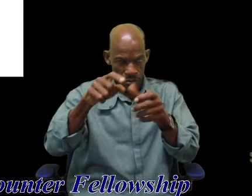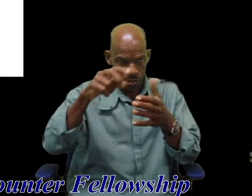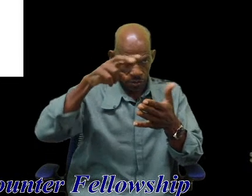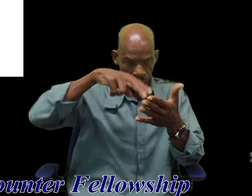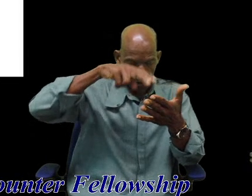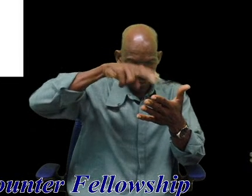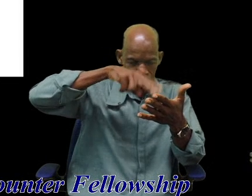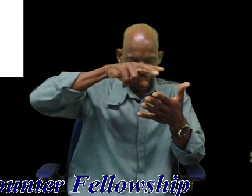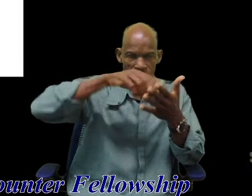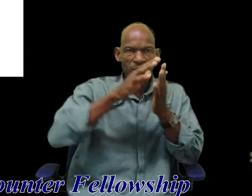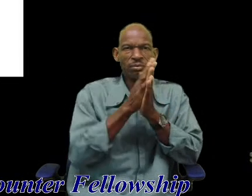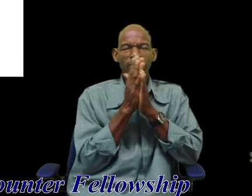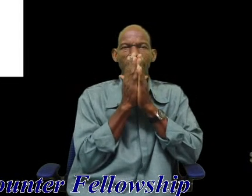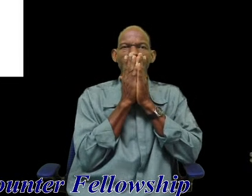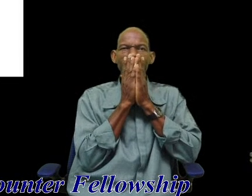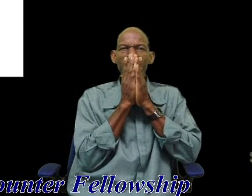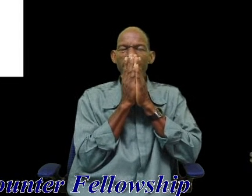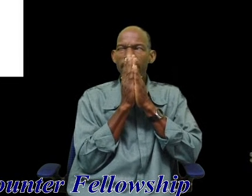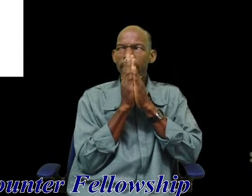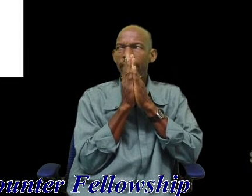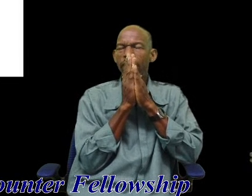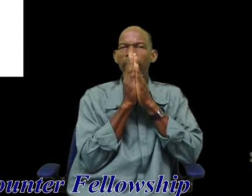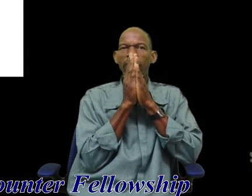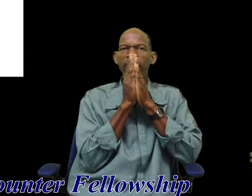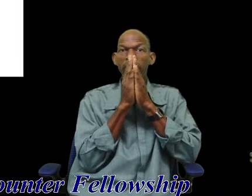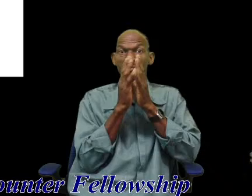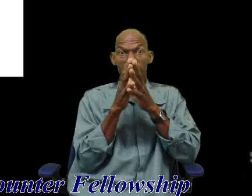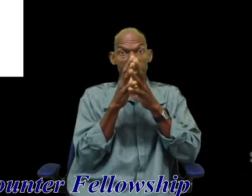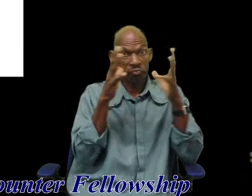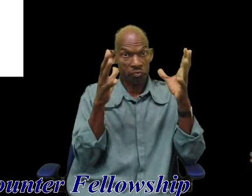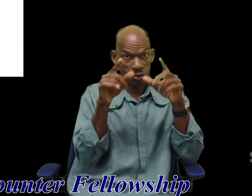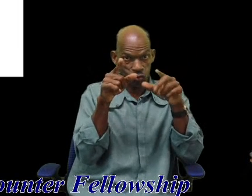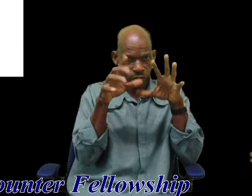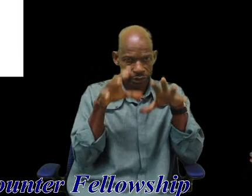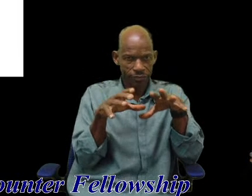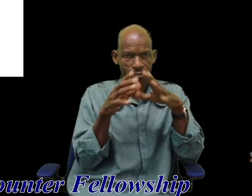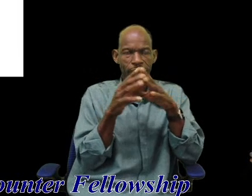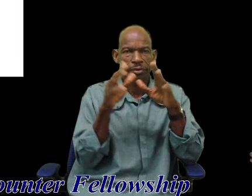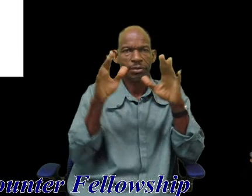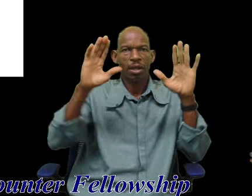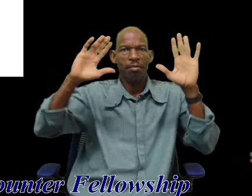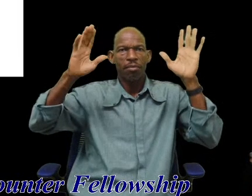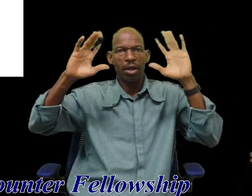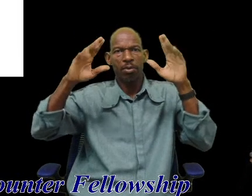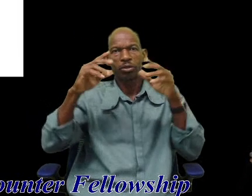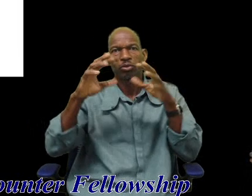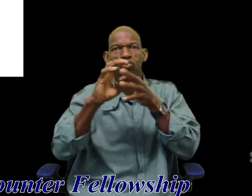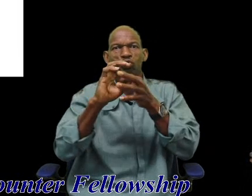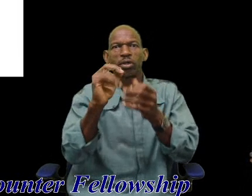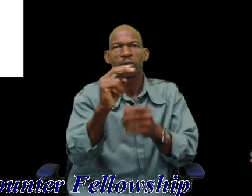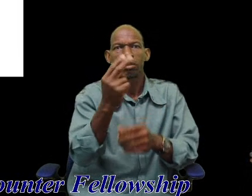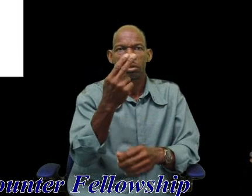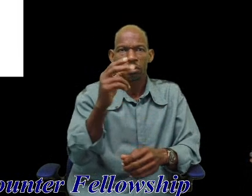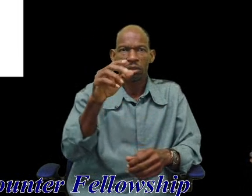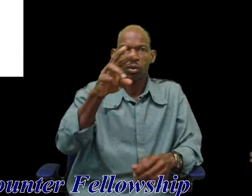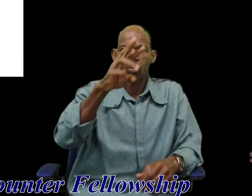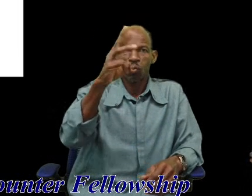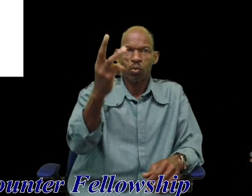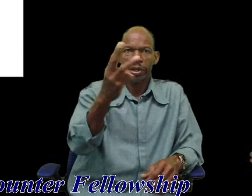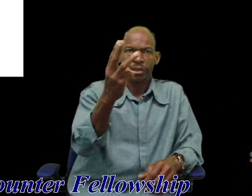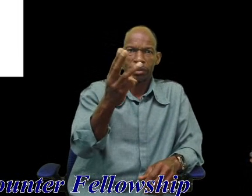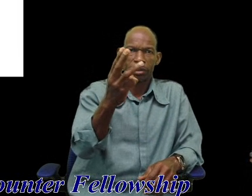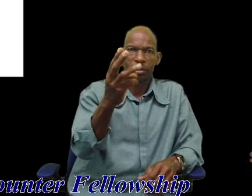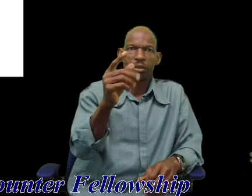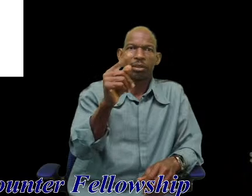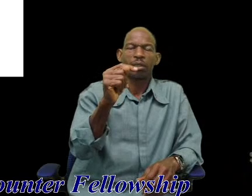reading, okay, as best as you can. All right. So bye-bye and until next Sunday, please God.